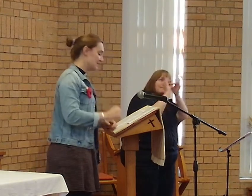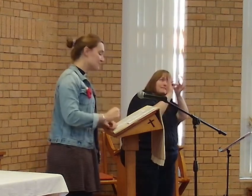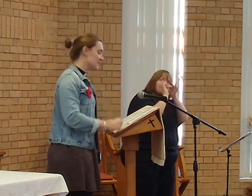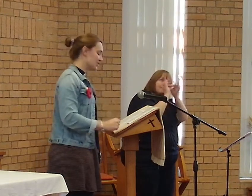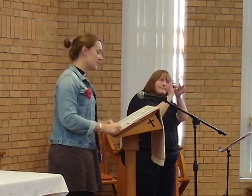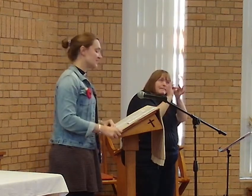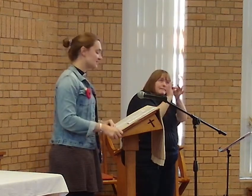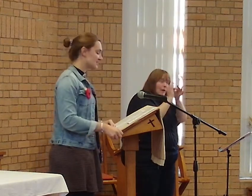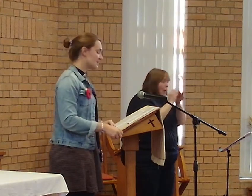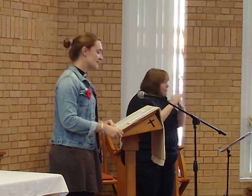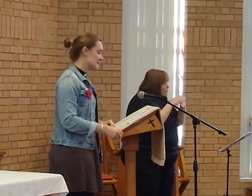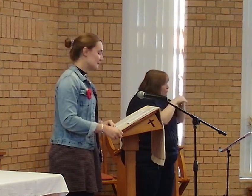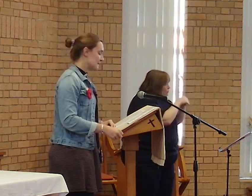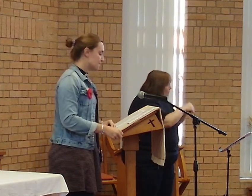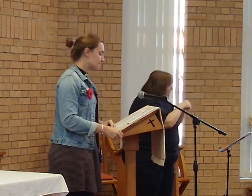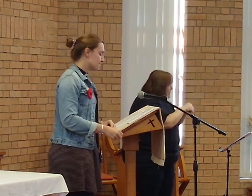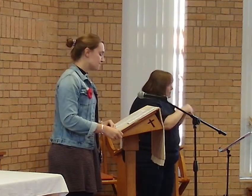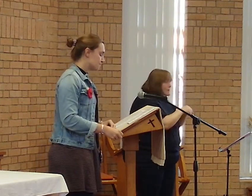That is richness.